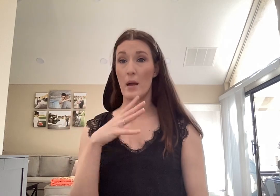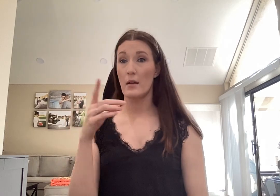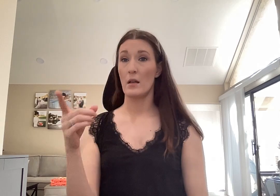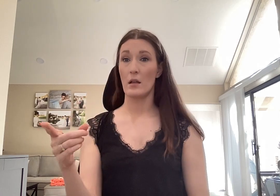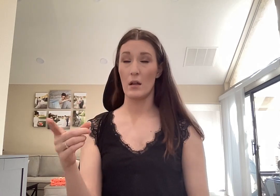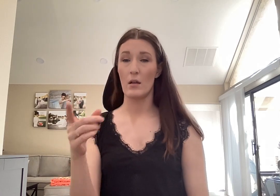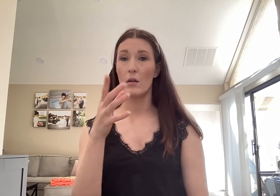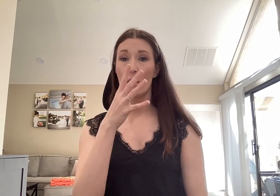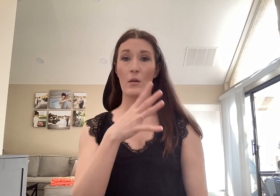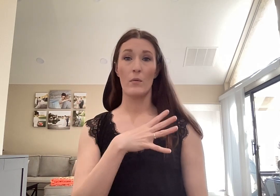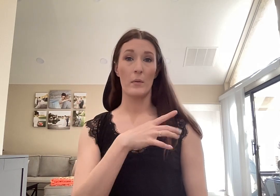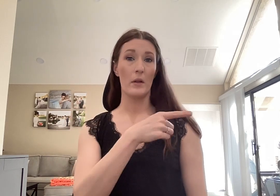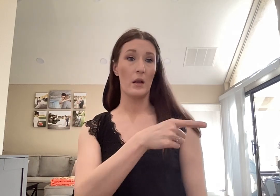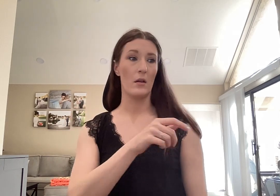men here, women here.